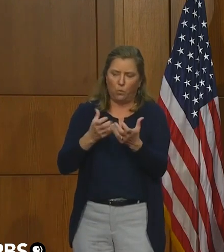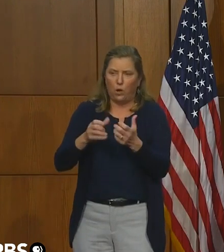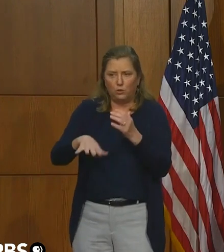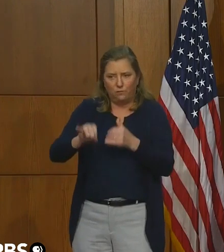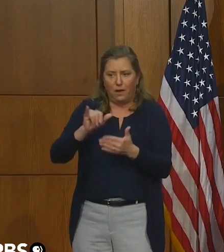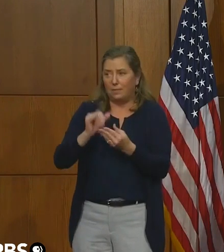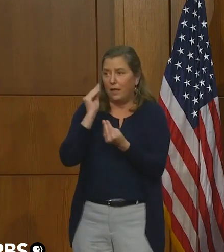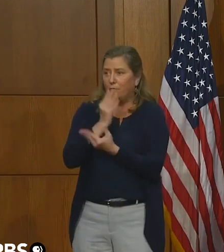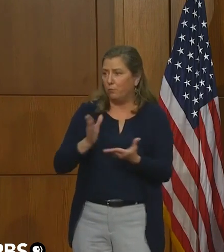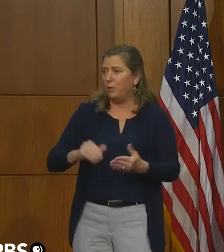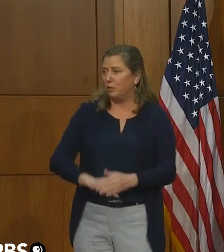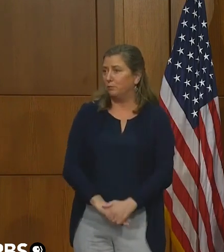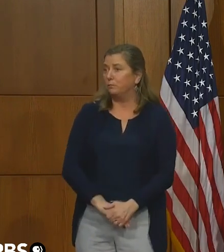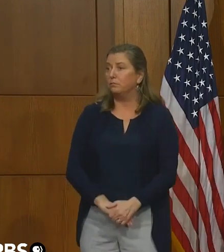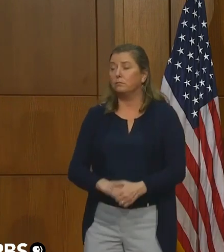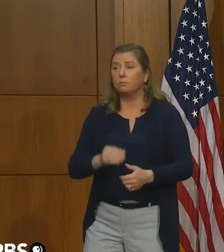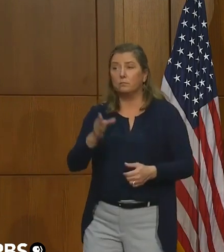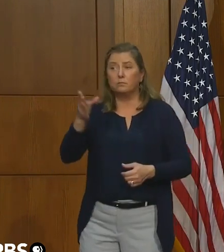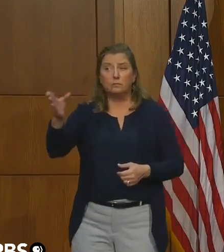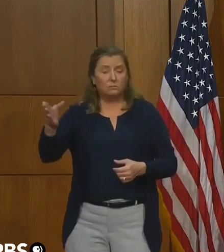that information.